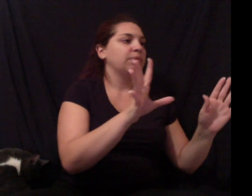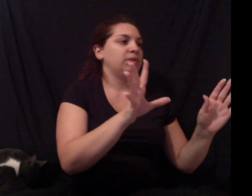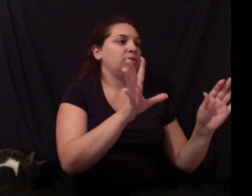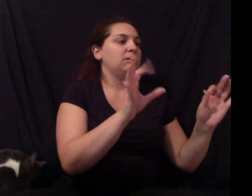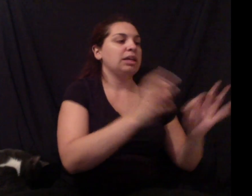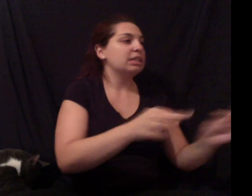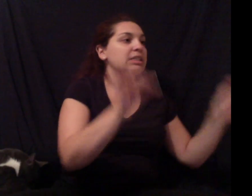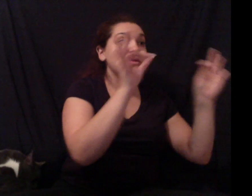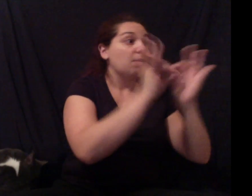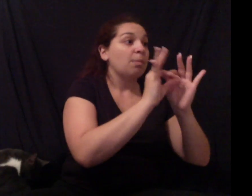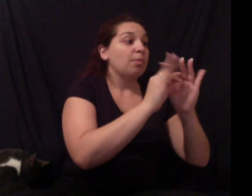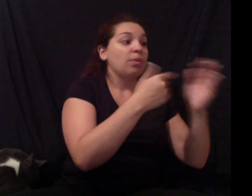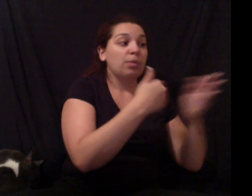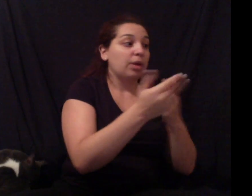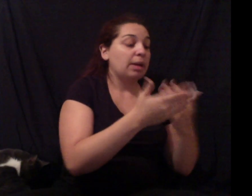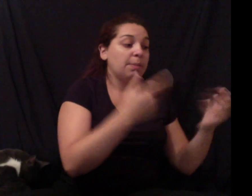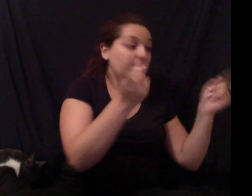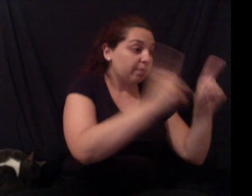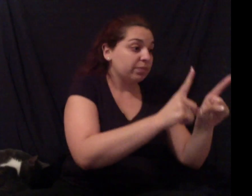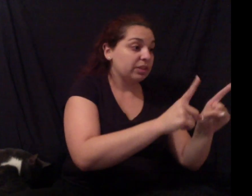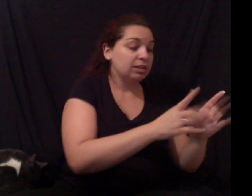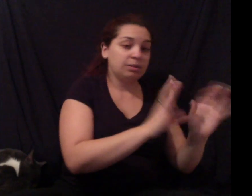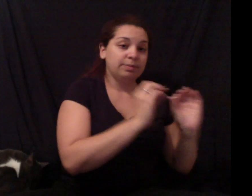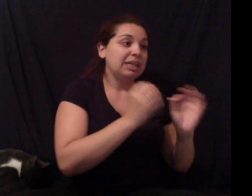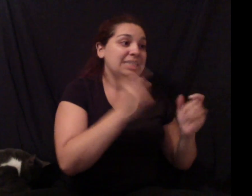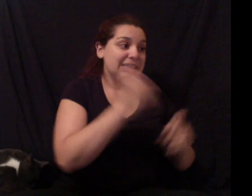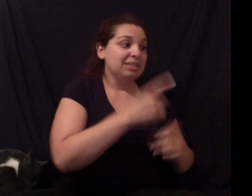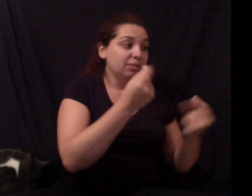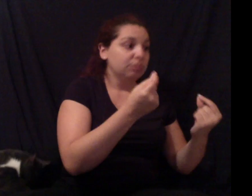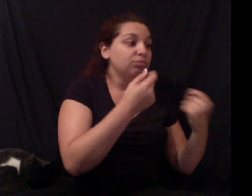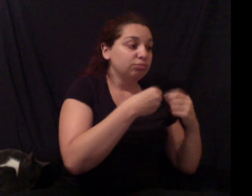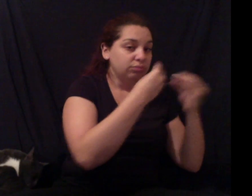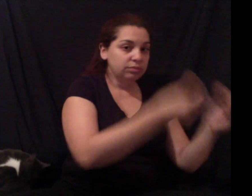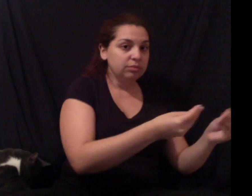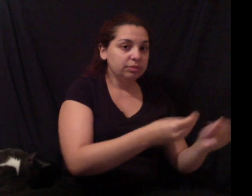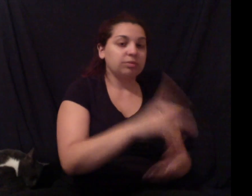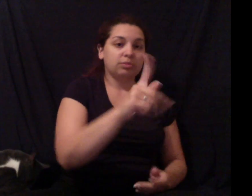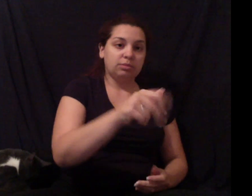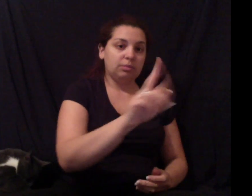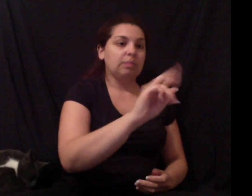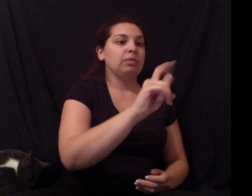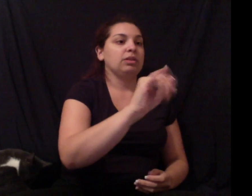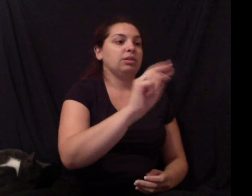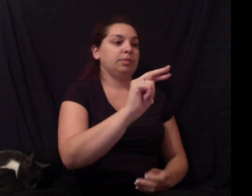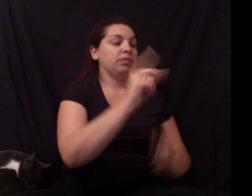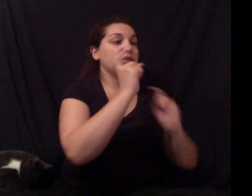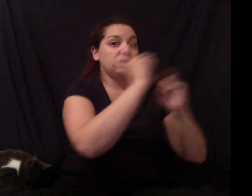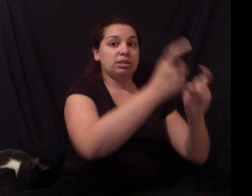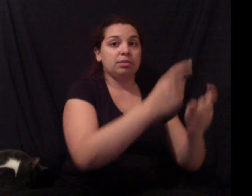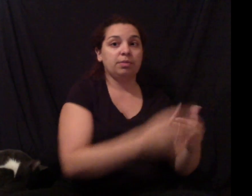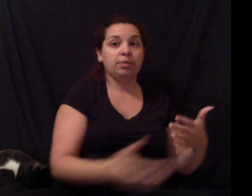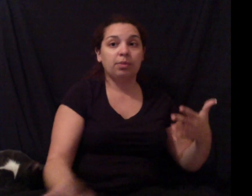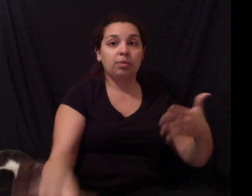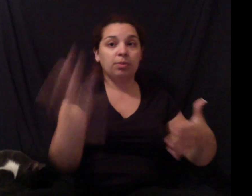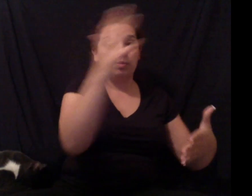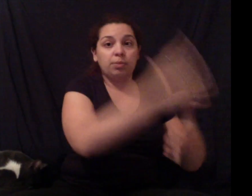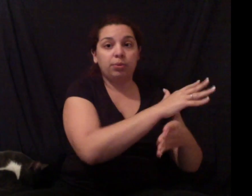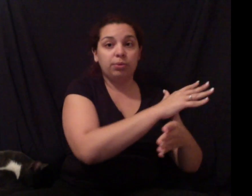year than anything because Patreon, the Patreon donations got bigger and bigger, and I didn't really know how to cope with